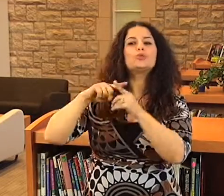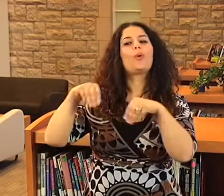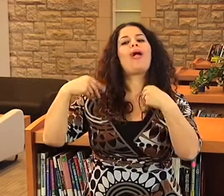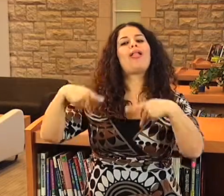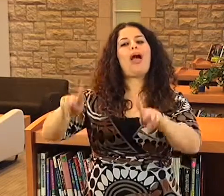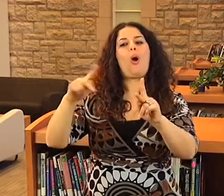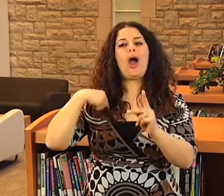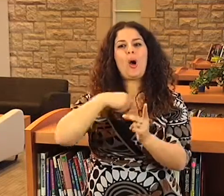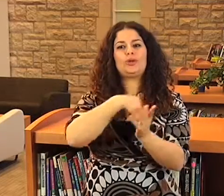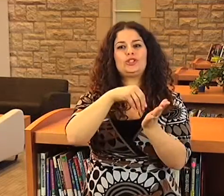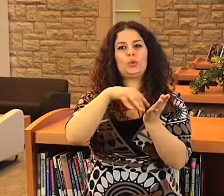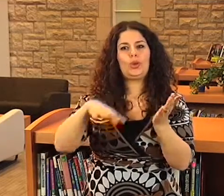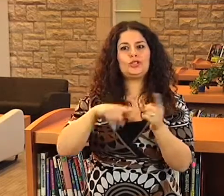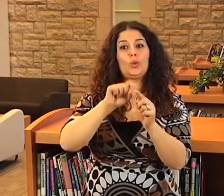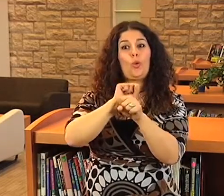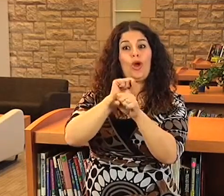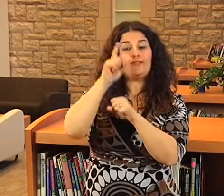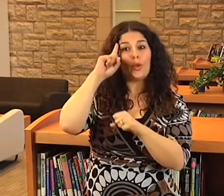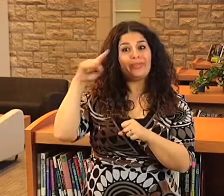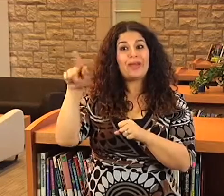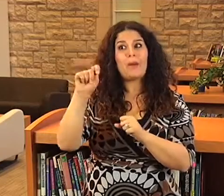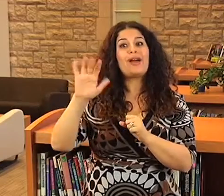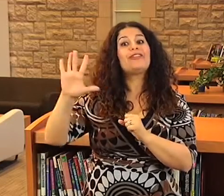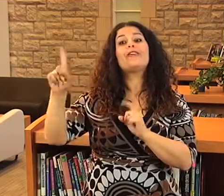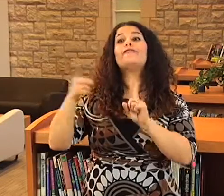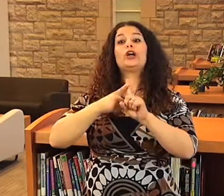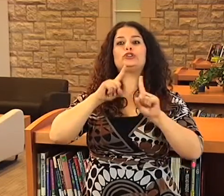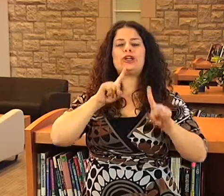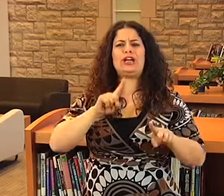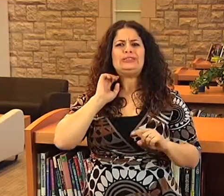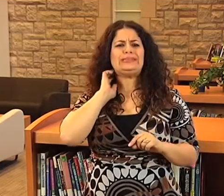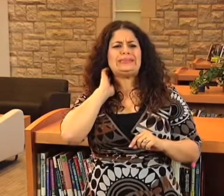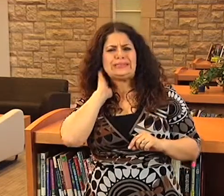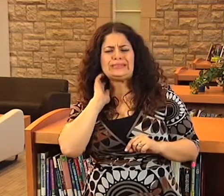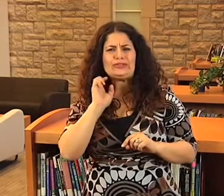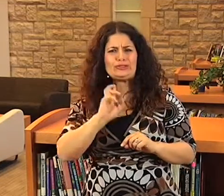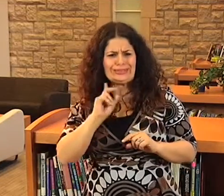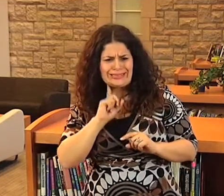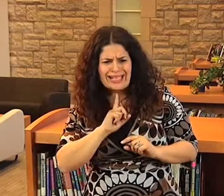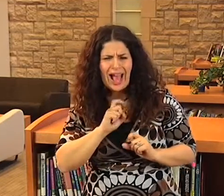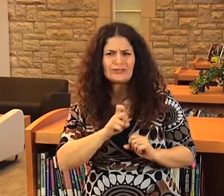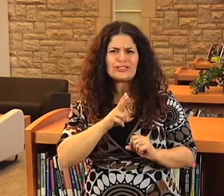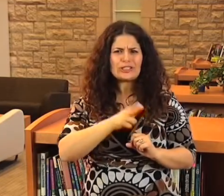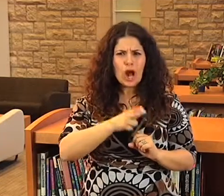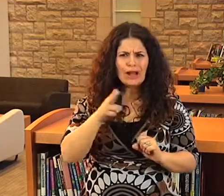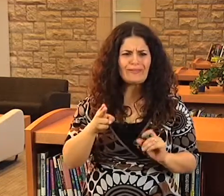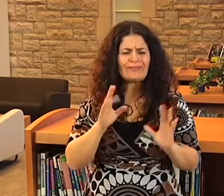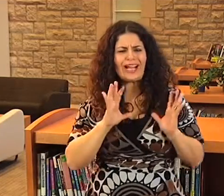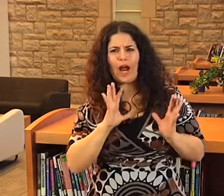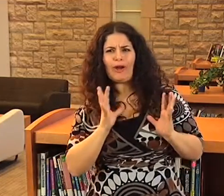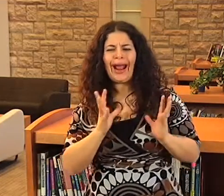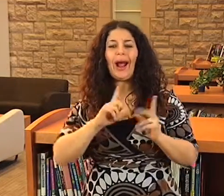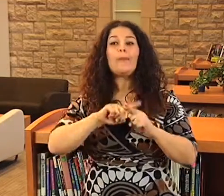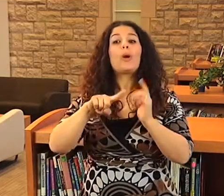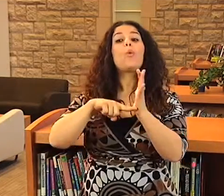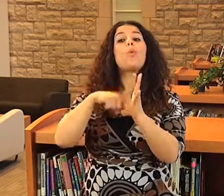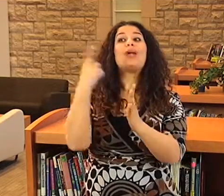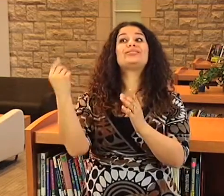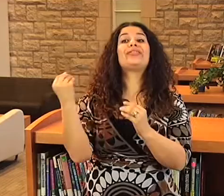companies employees, and they allow the student, and we ask them if they would allow the student to work there, and their first reaction